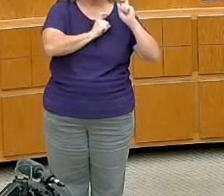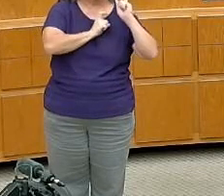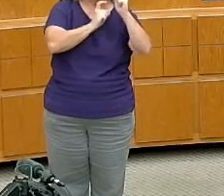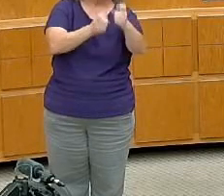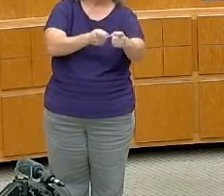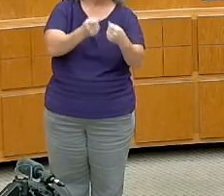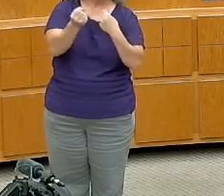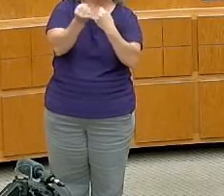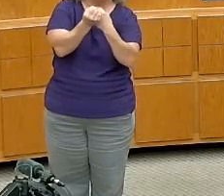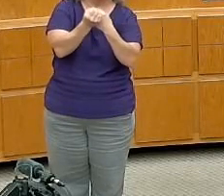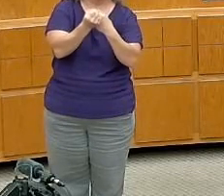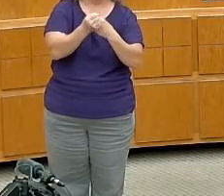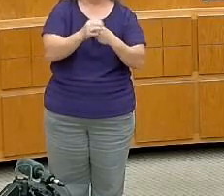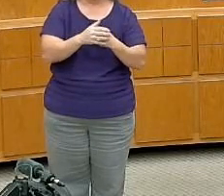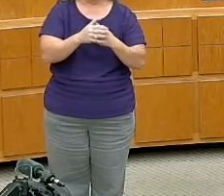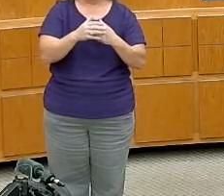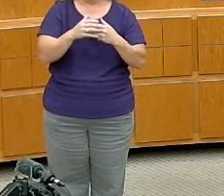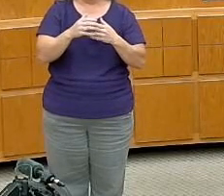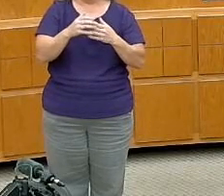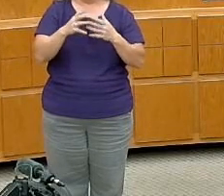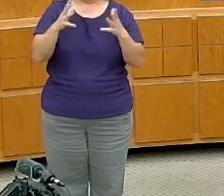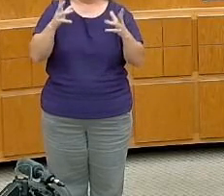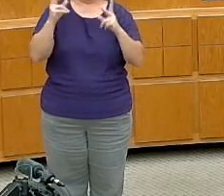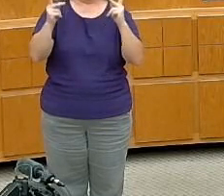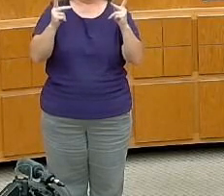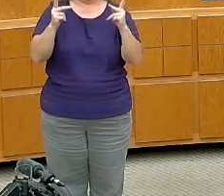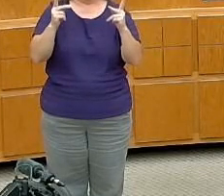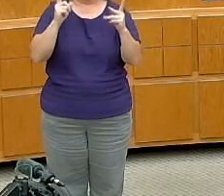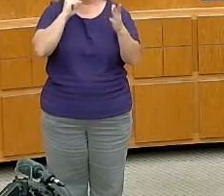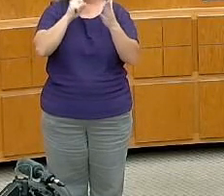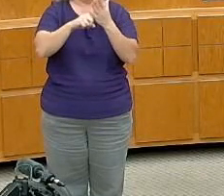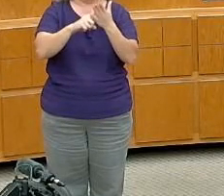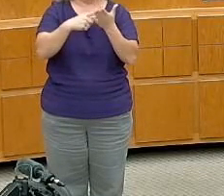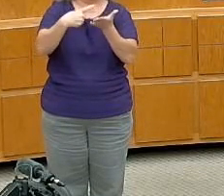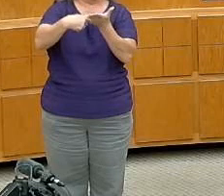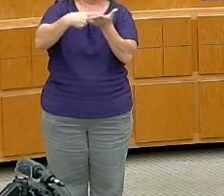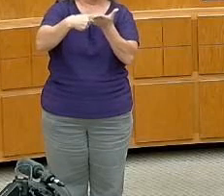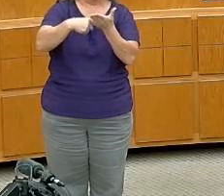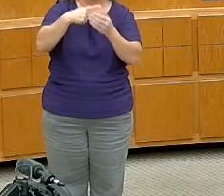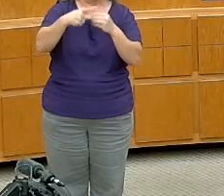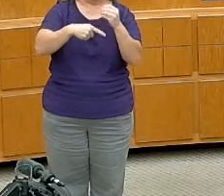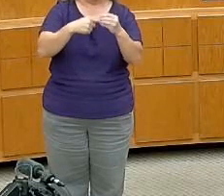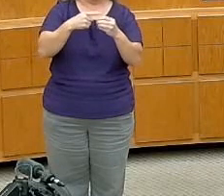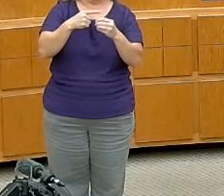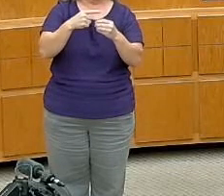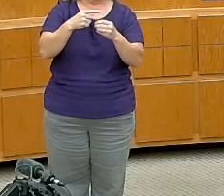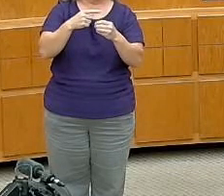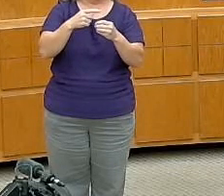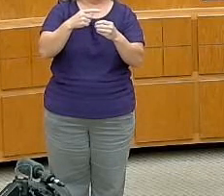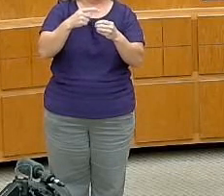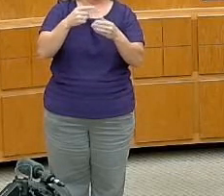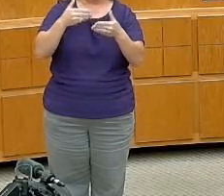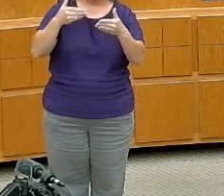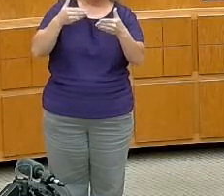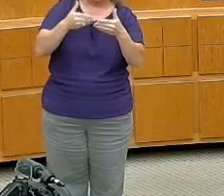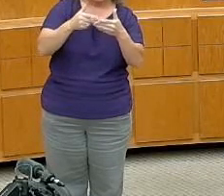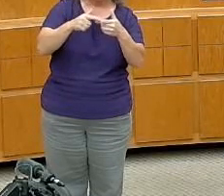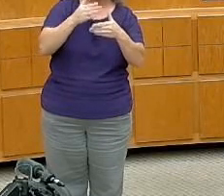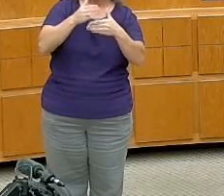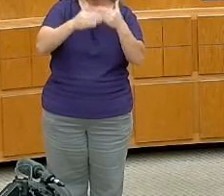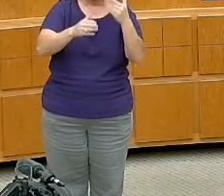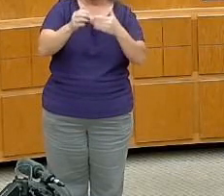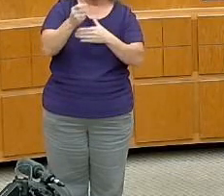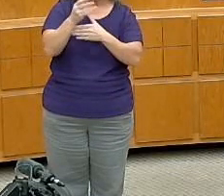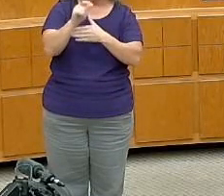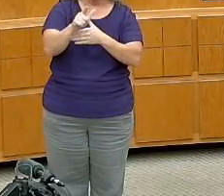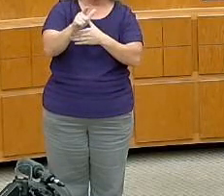of increased chatter about the end of April coming and those that are wanting this thing to end. Let me